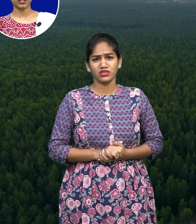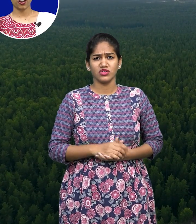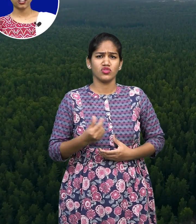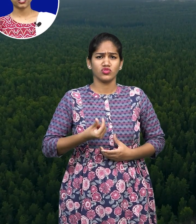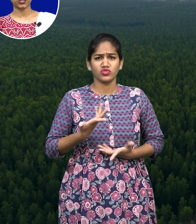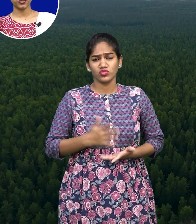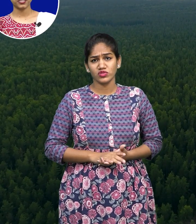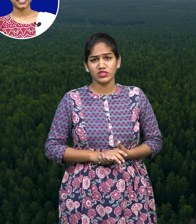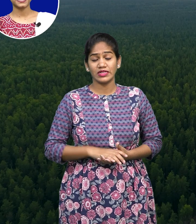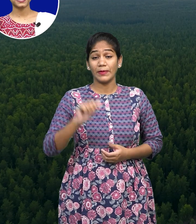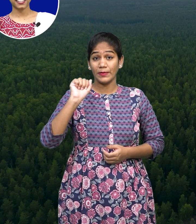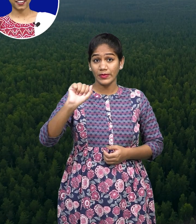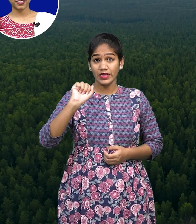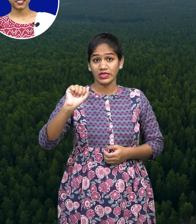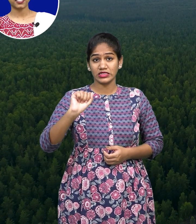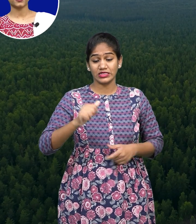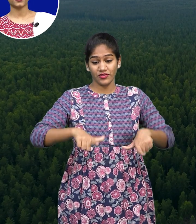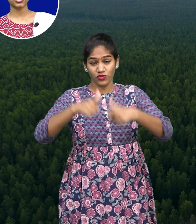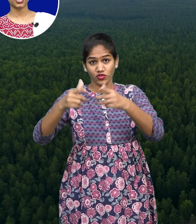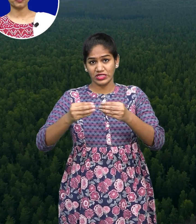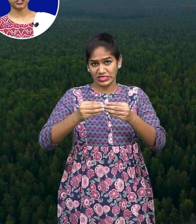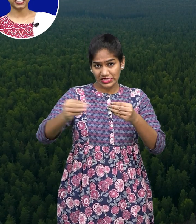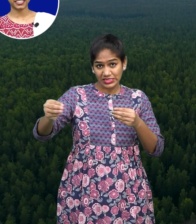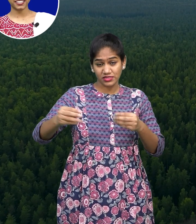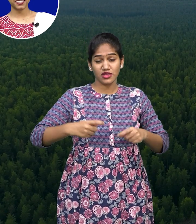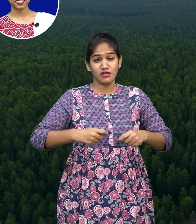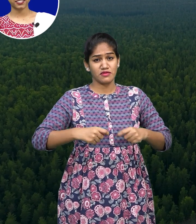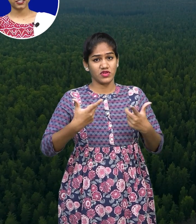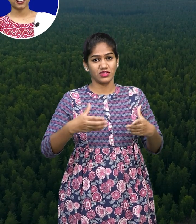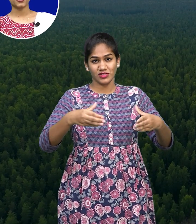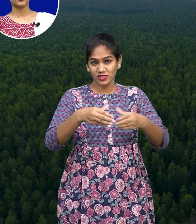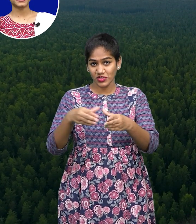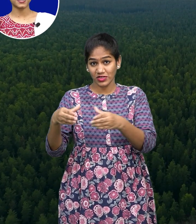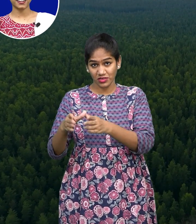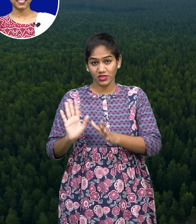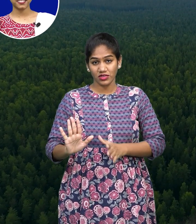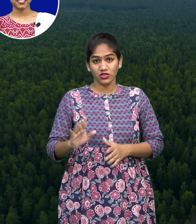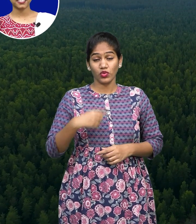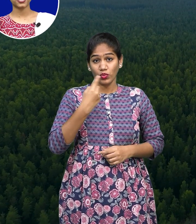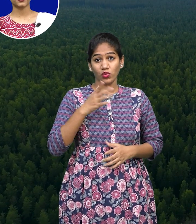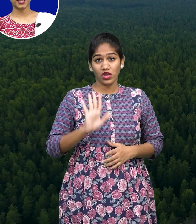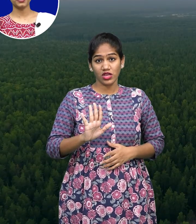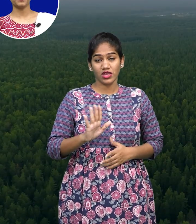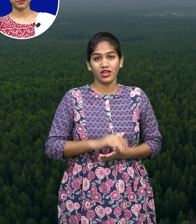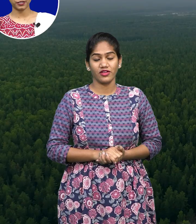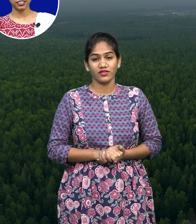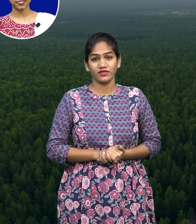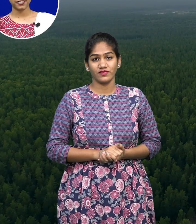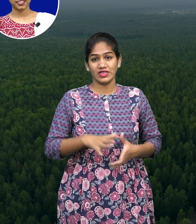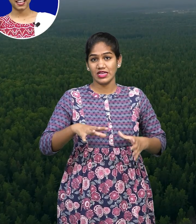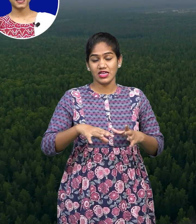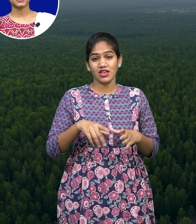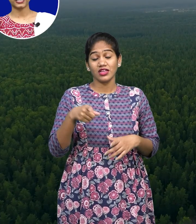usually belonged to distant, rich communities who regarded the tribal